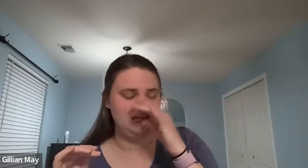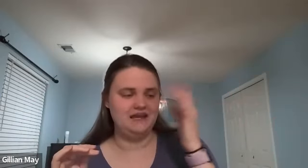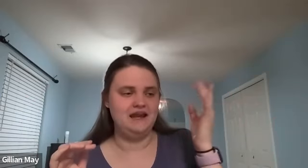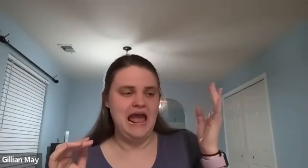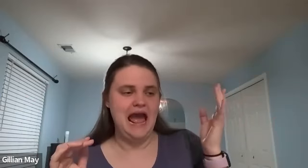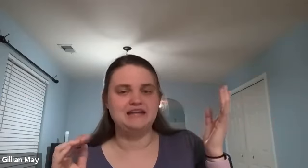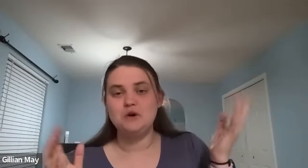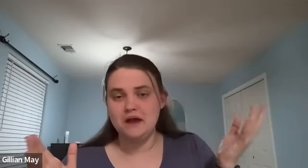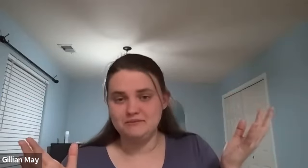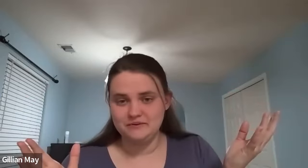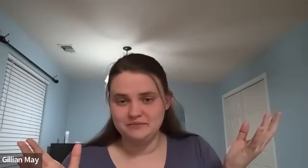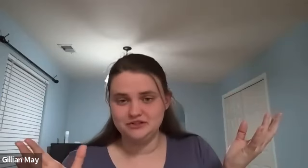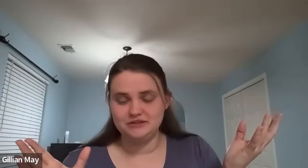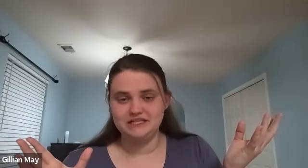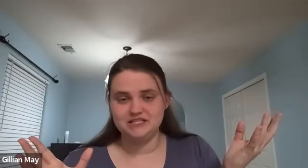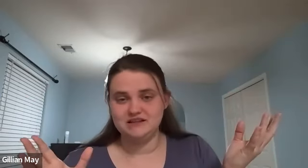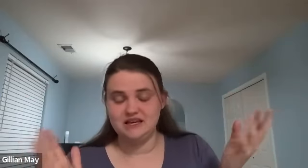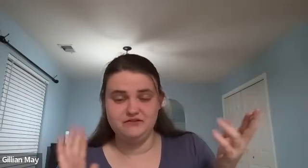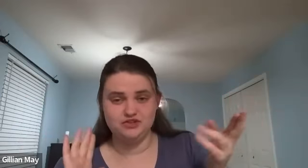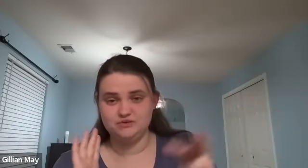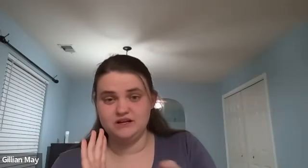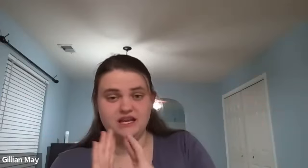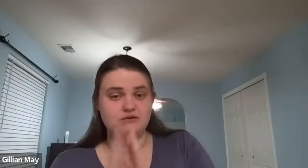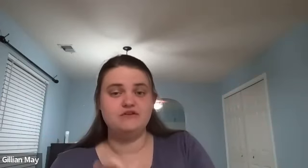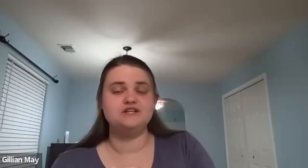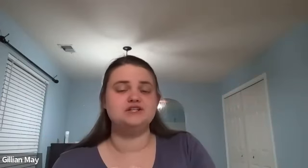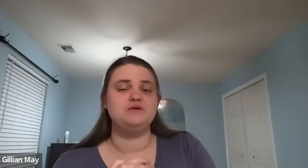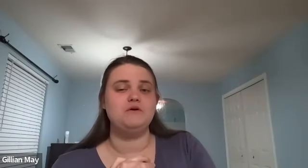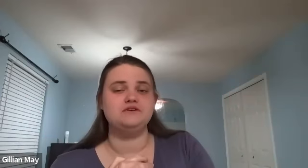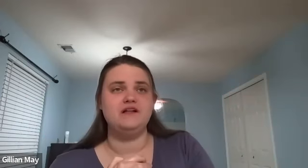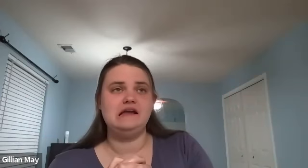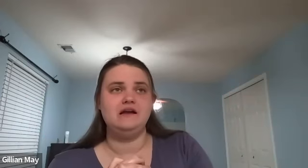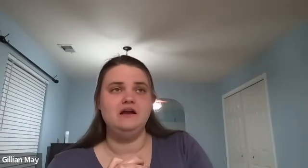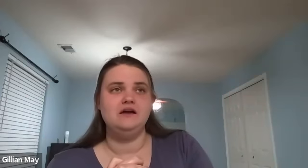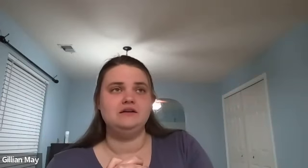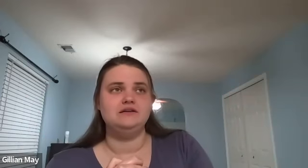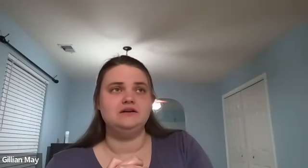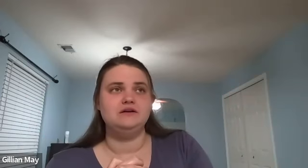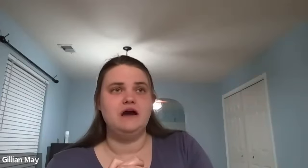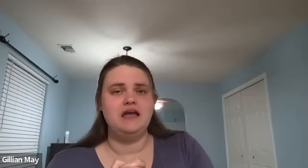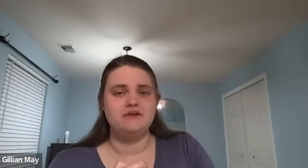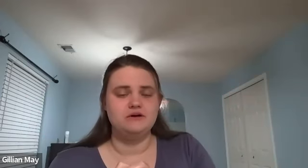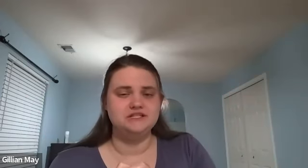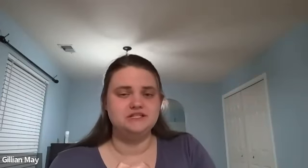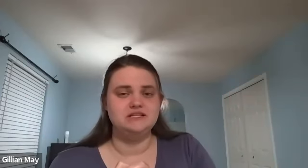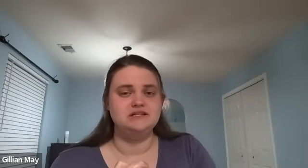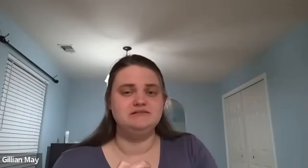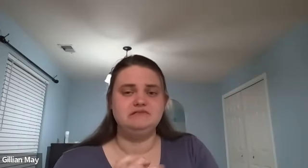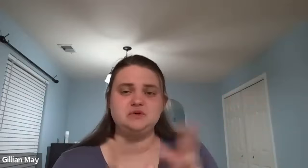And I don't mind more people joining just to like, if you're just wanting to get a refresher, or if you're like, I have that question, joining